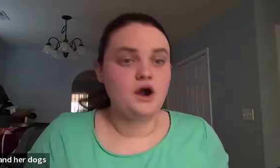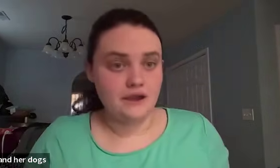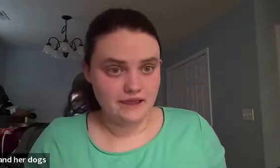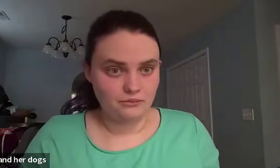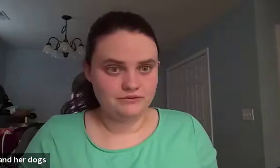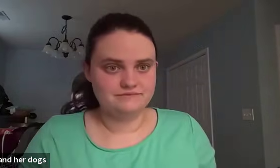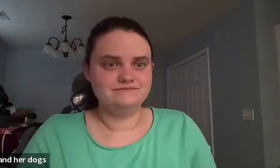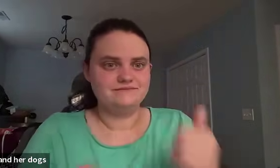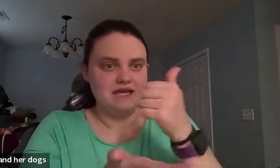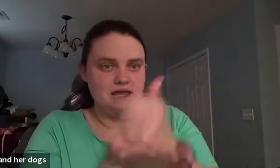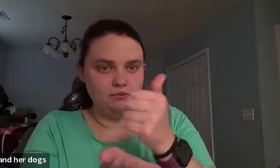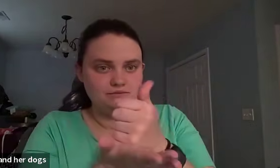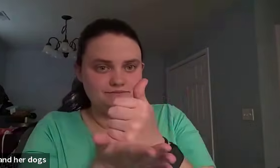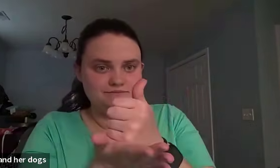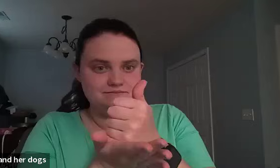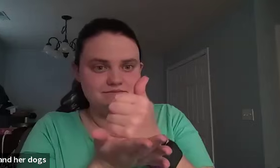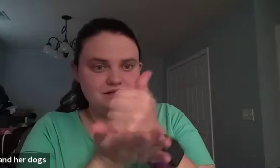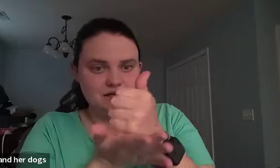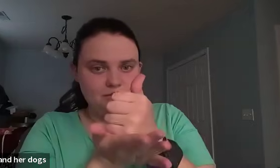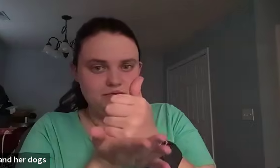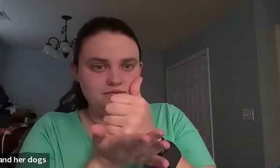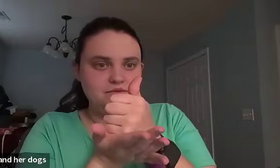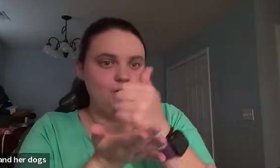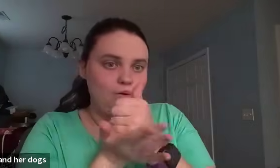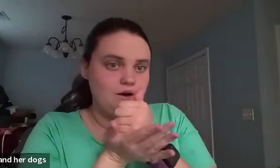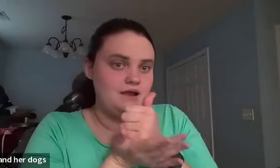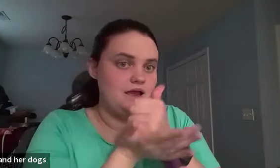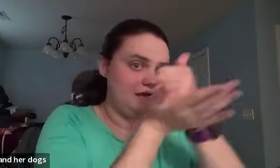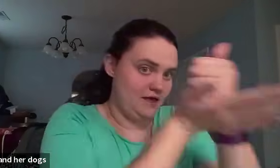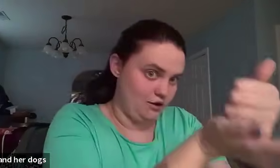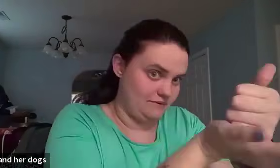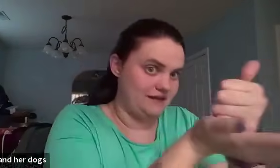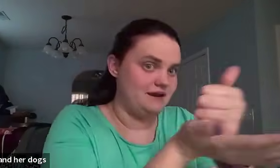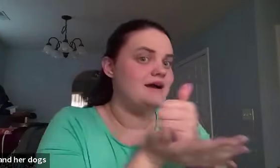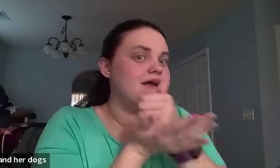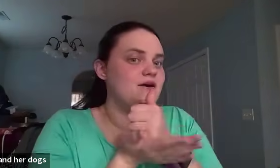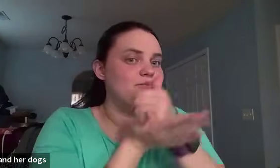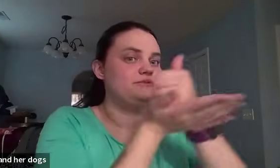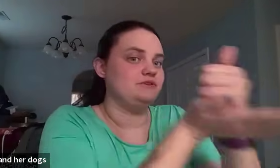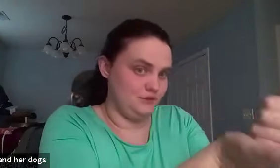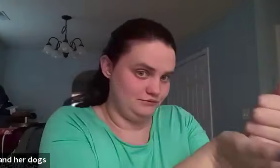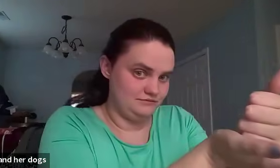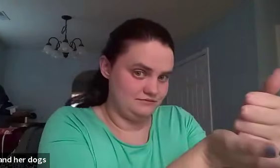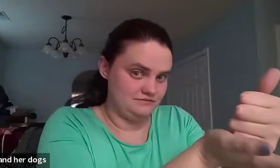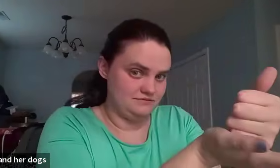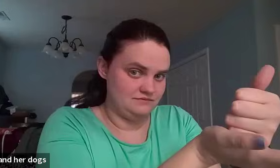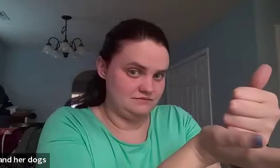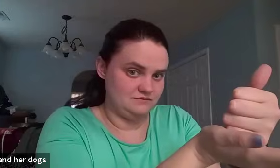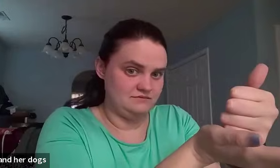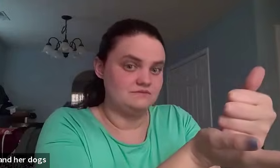our help. Help. Help. Or help. Can I help you?